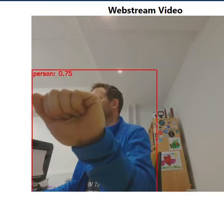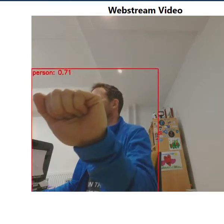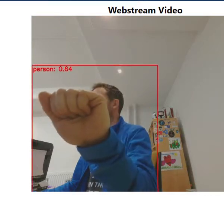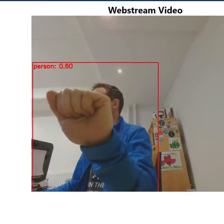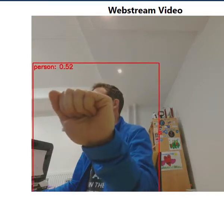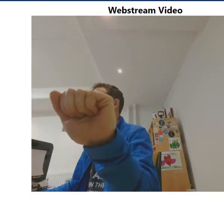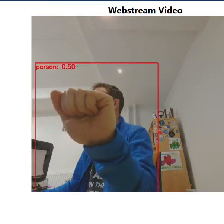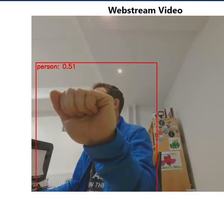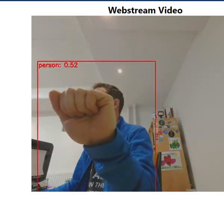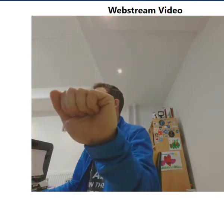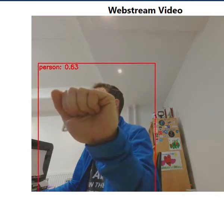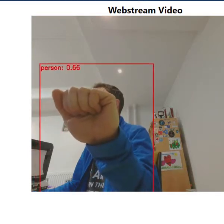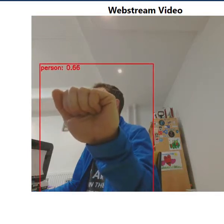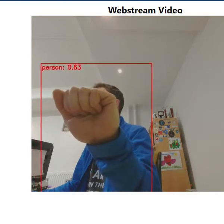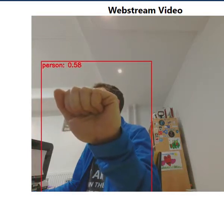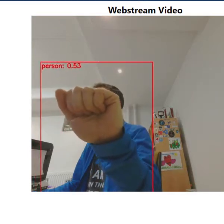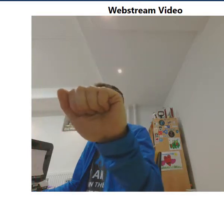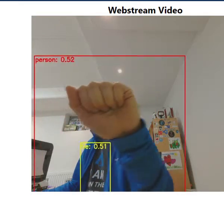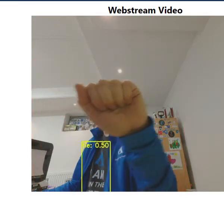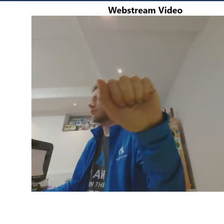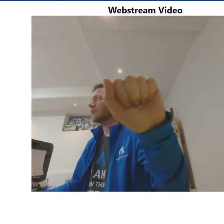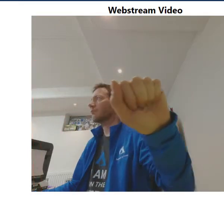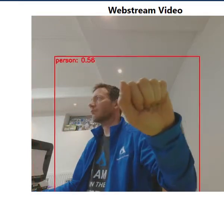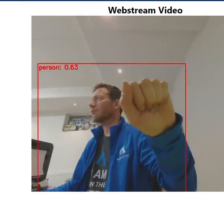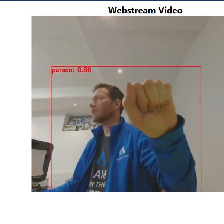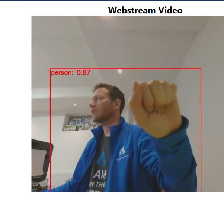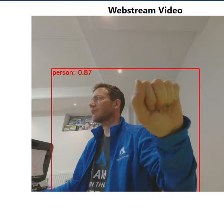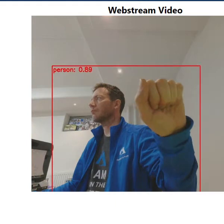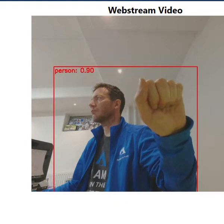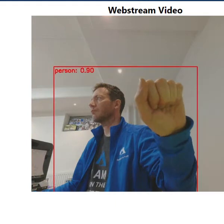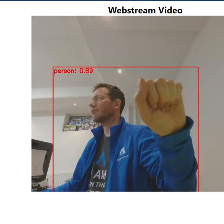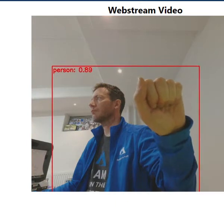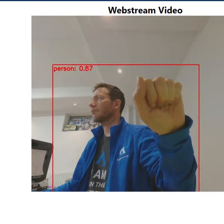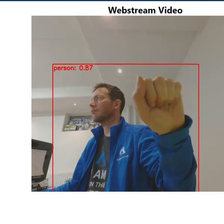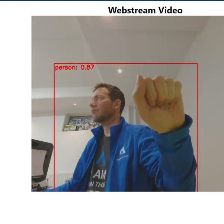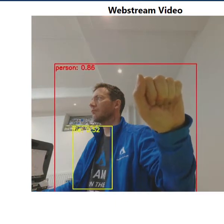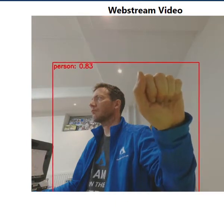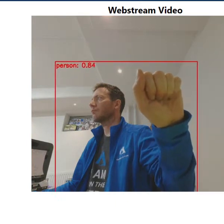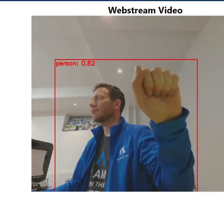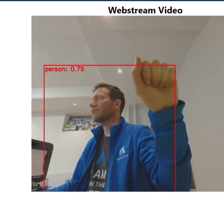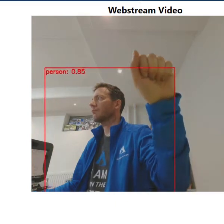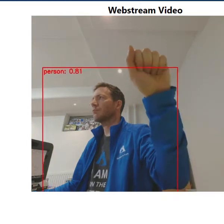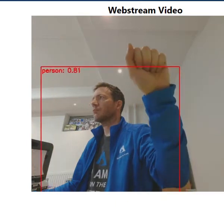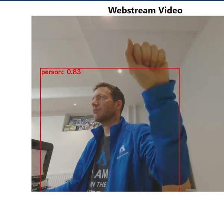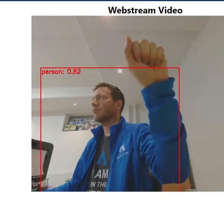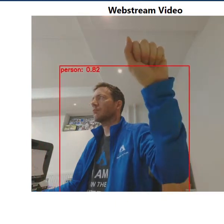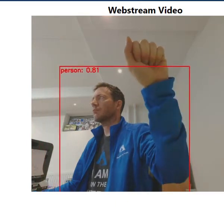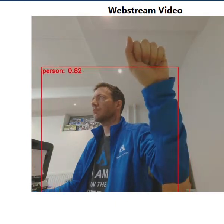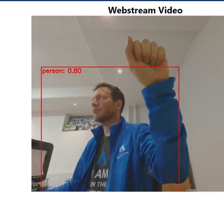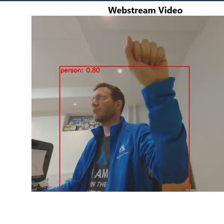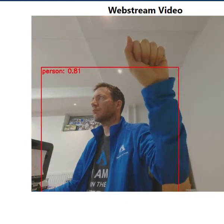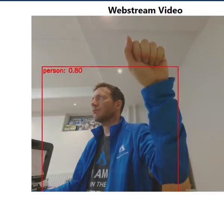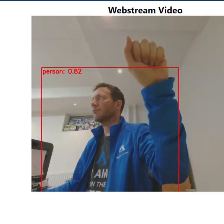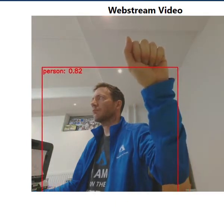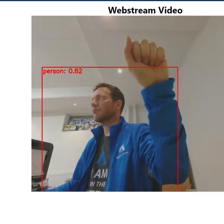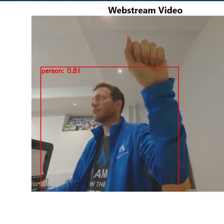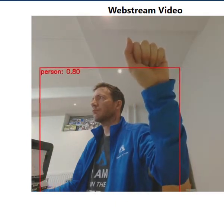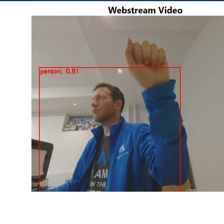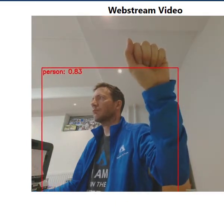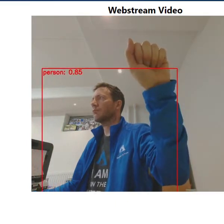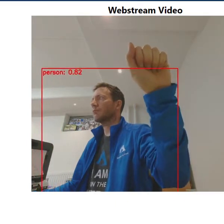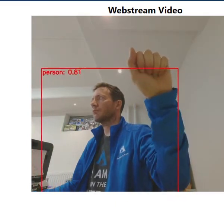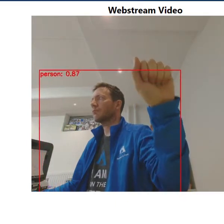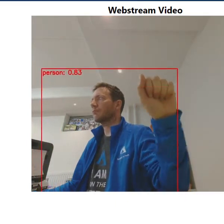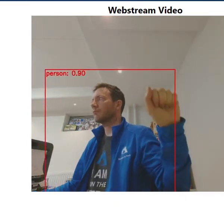the image under different circumstances, and hopefully train that object recognition a lot better than if I was to just capture a few static